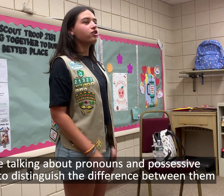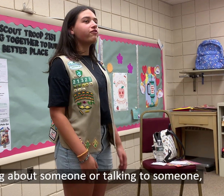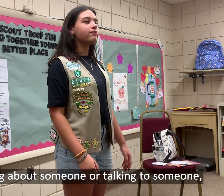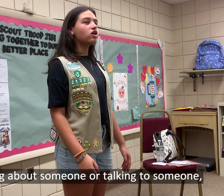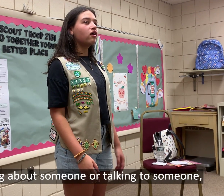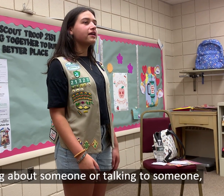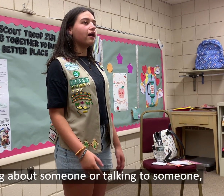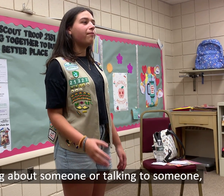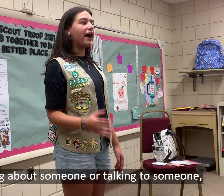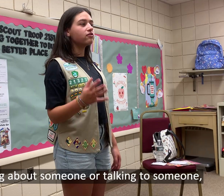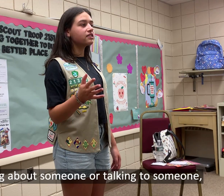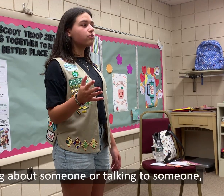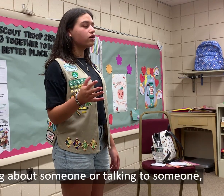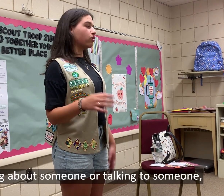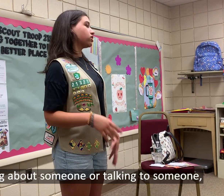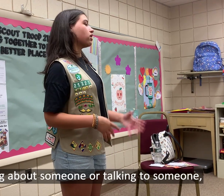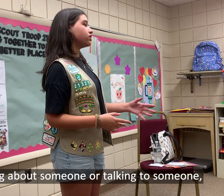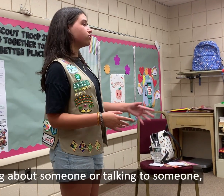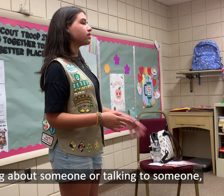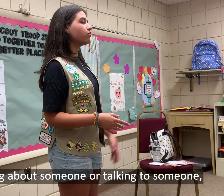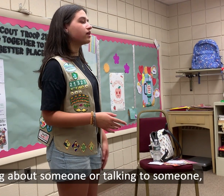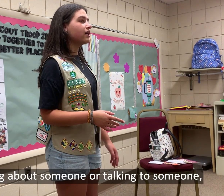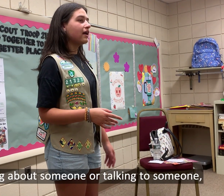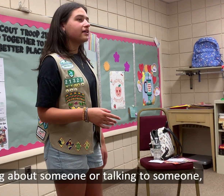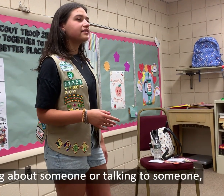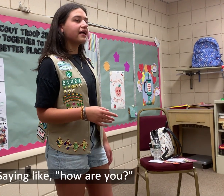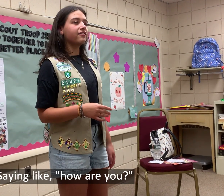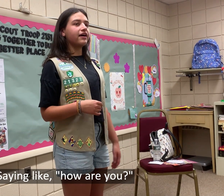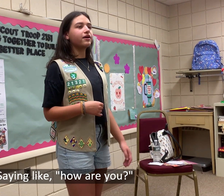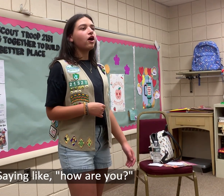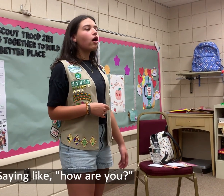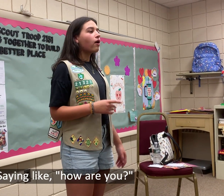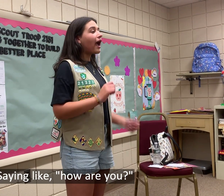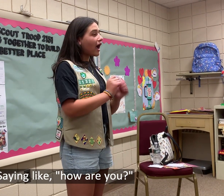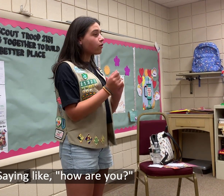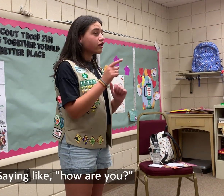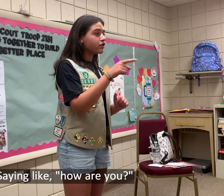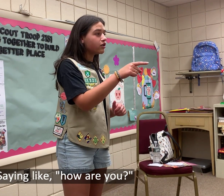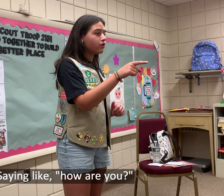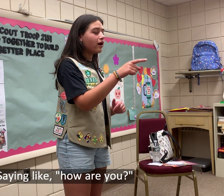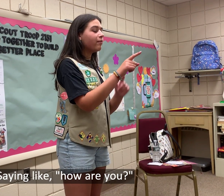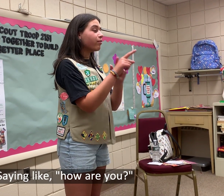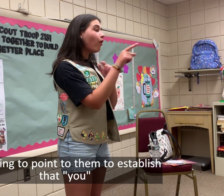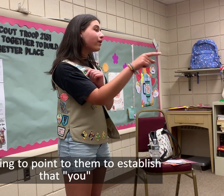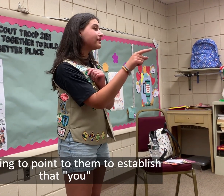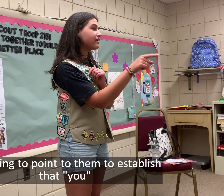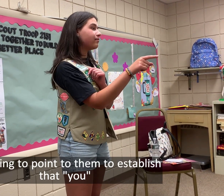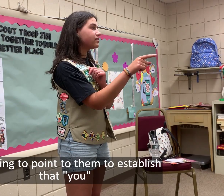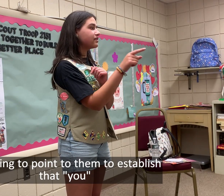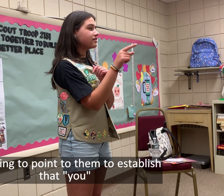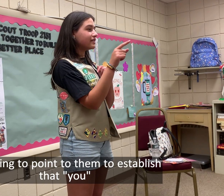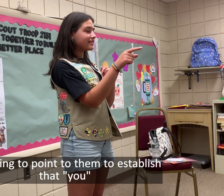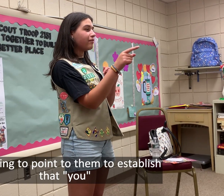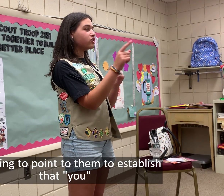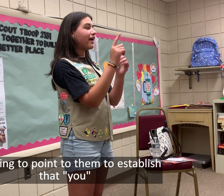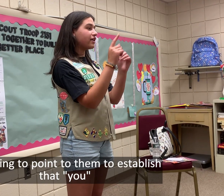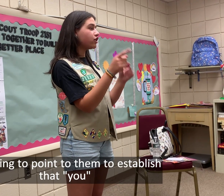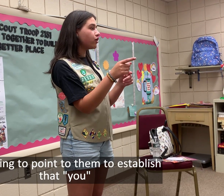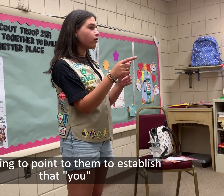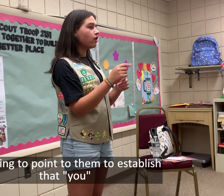I'm talking about someone or talking to someone, saying like, oh, how are you? I'm going to point to them to establish that you.